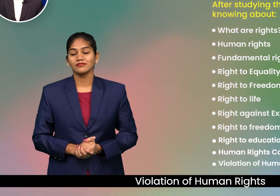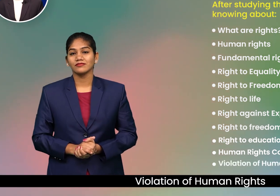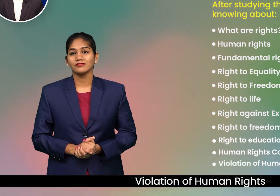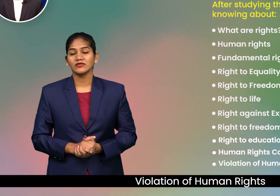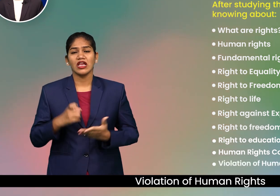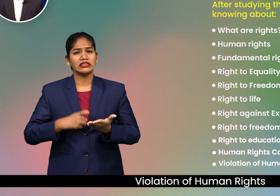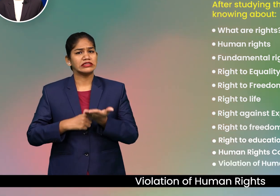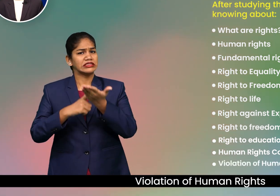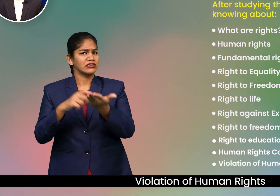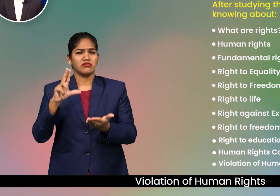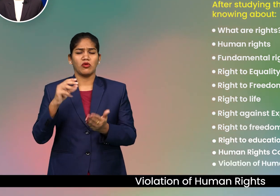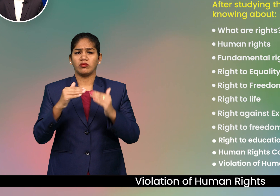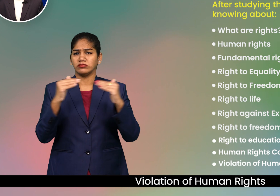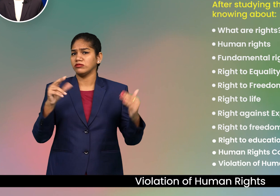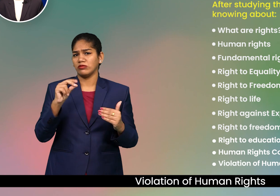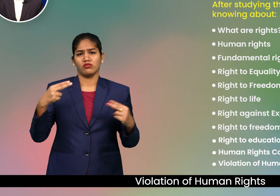violation of human rights.